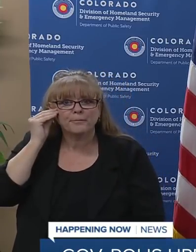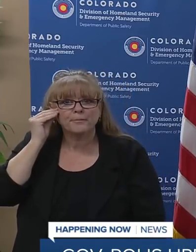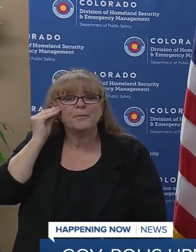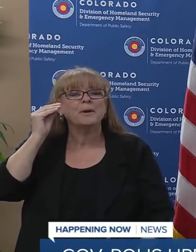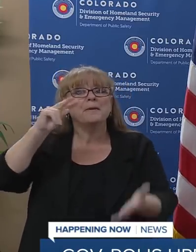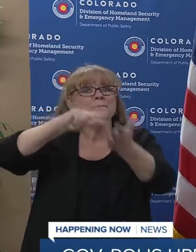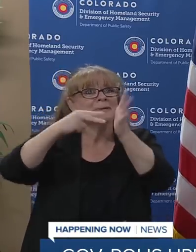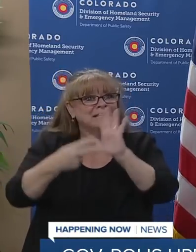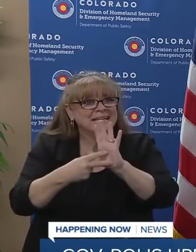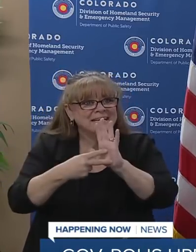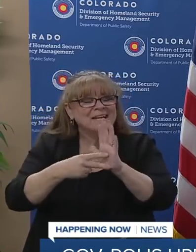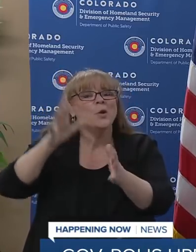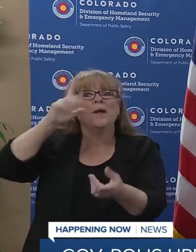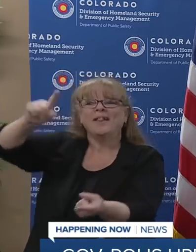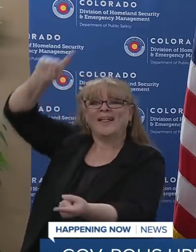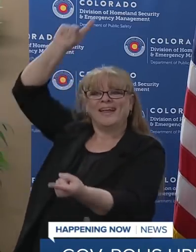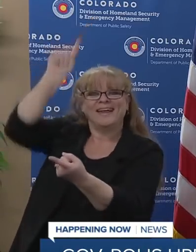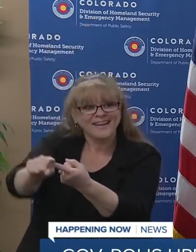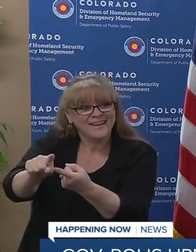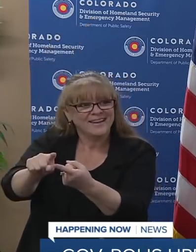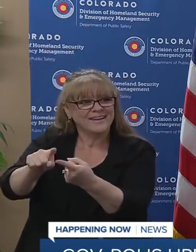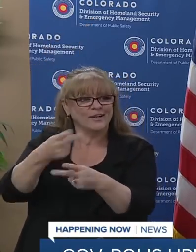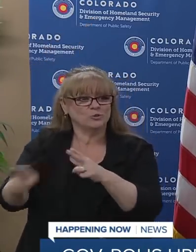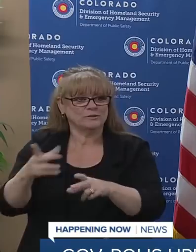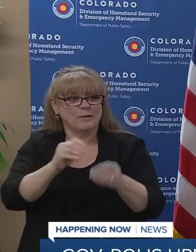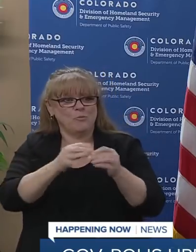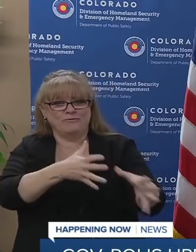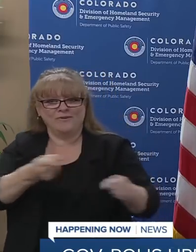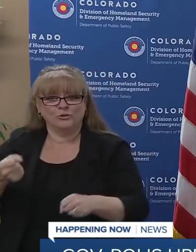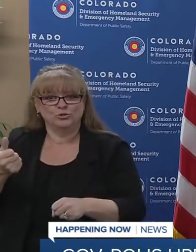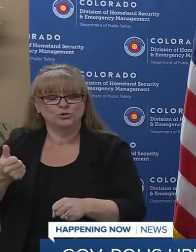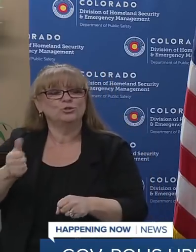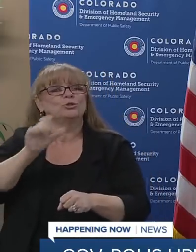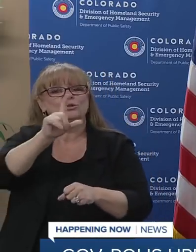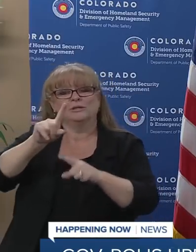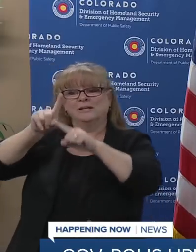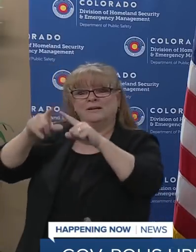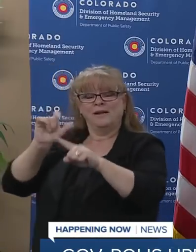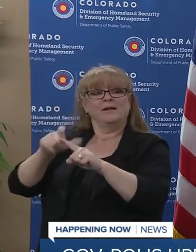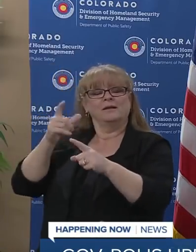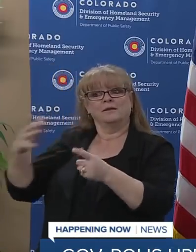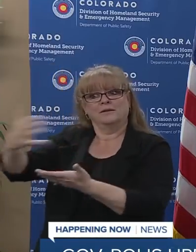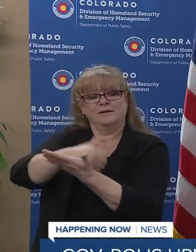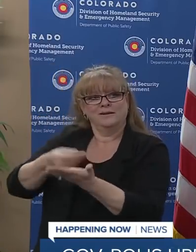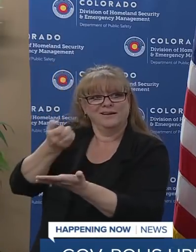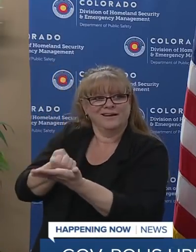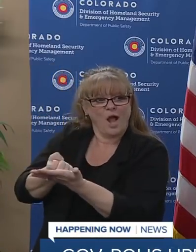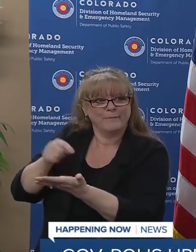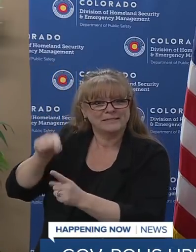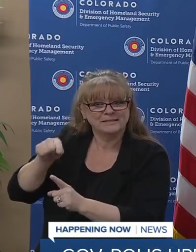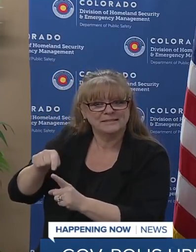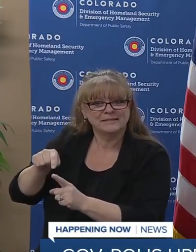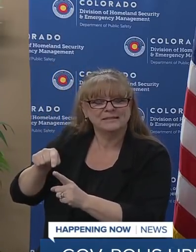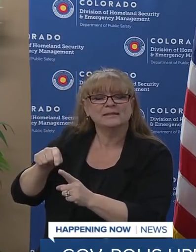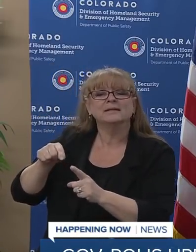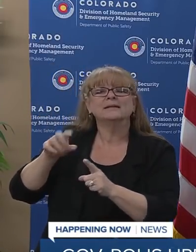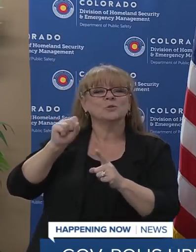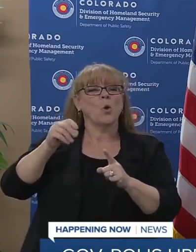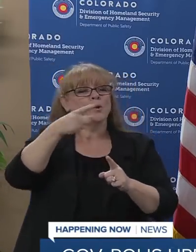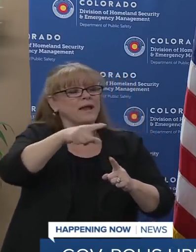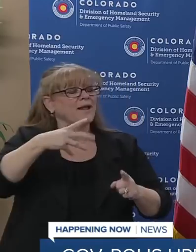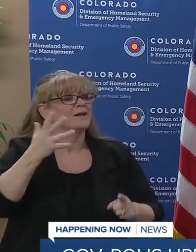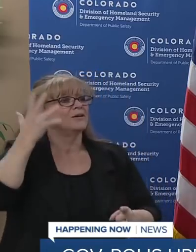something resembling normal economic activity, the ability to earn a living, the ability to do what you love and what makes Colorado special. And